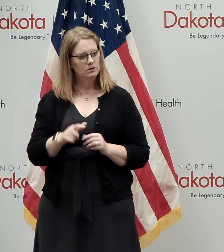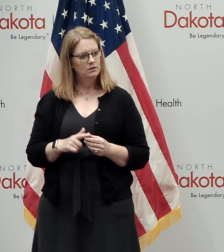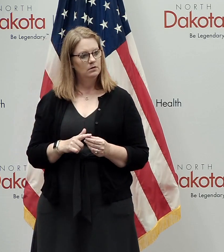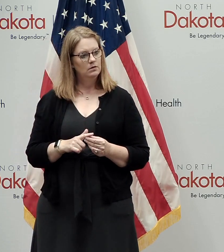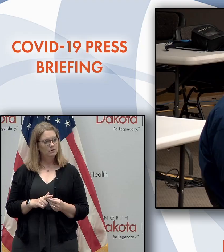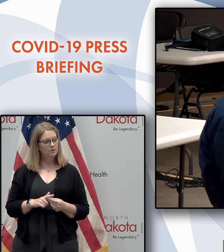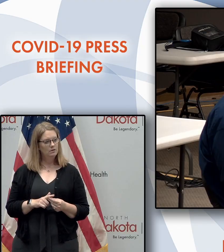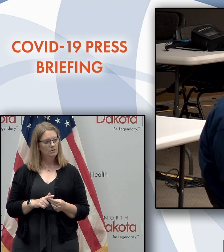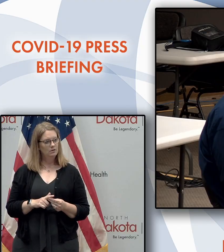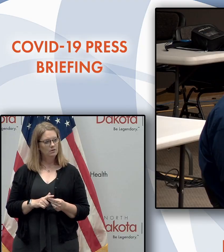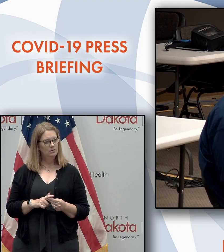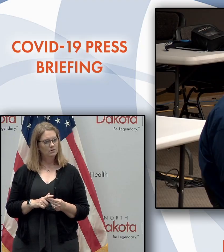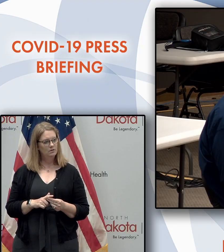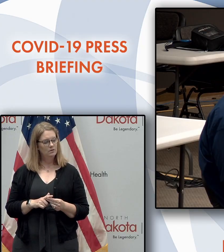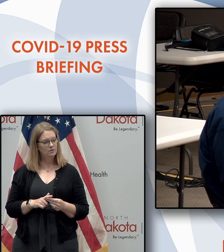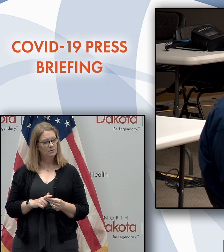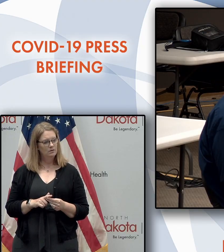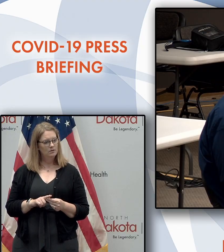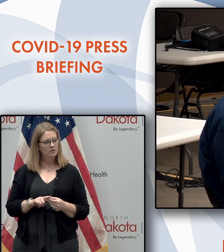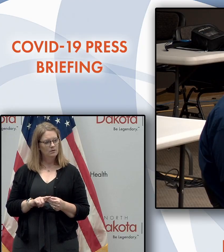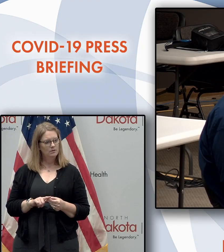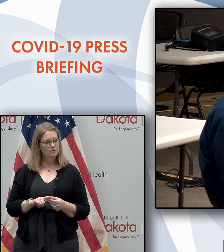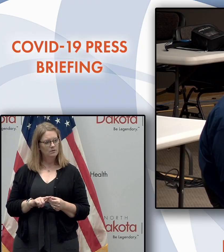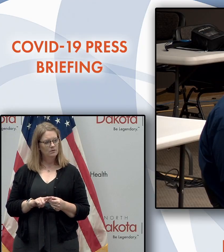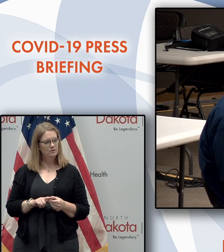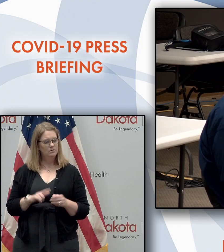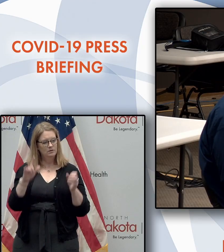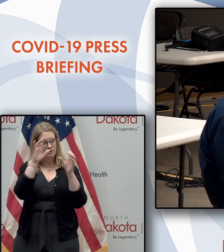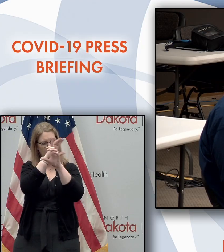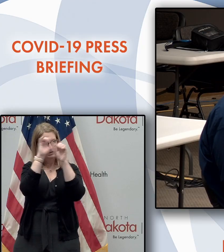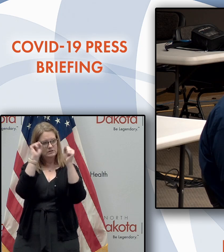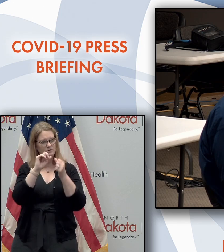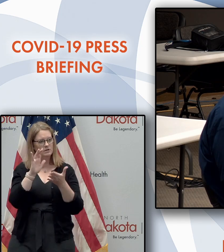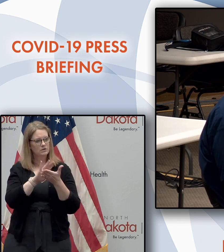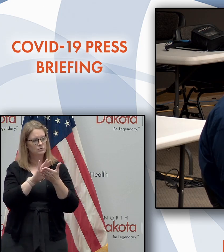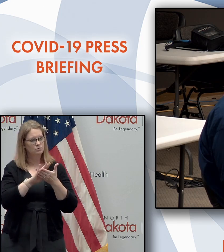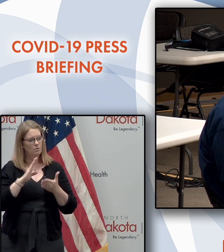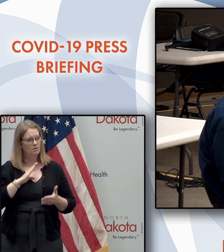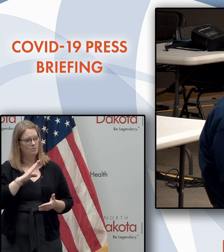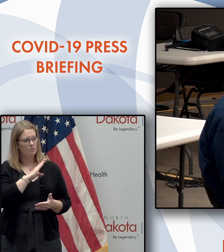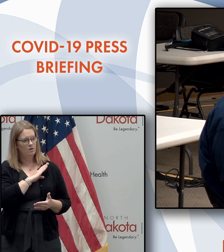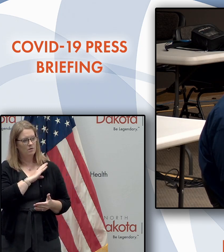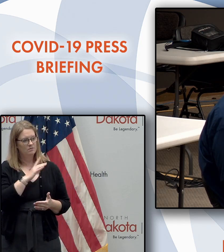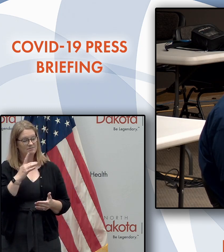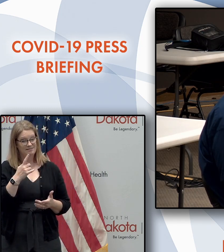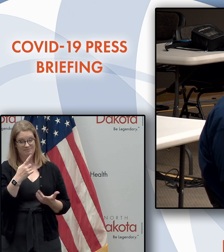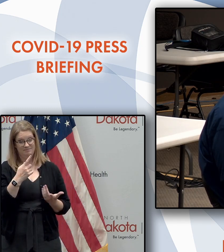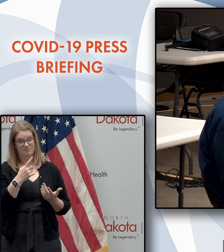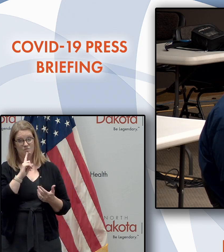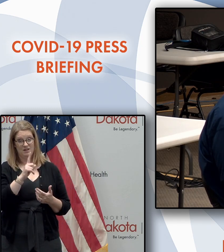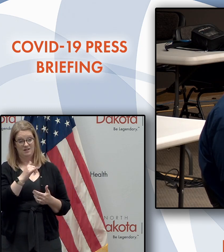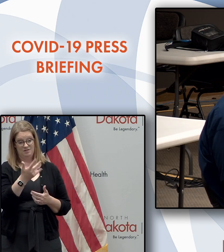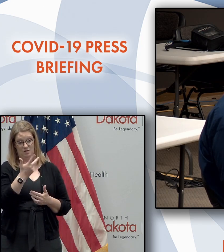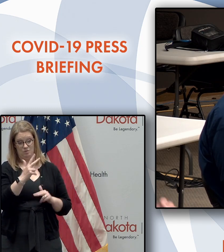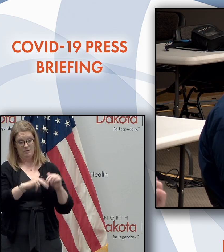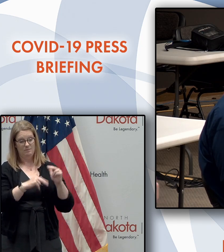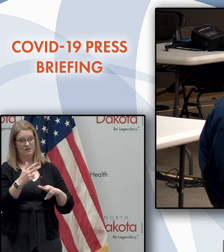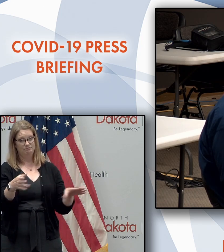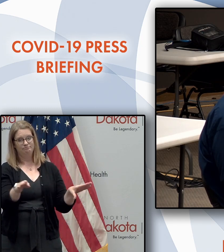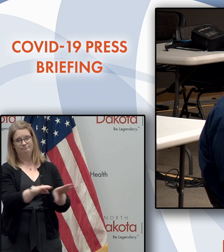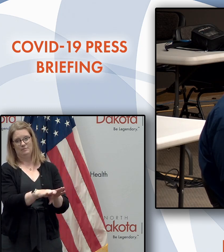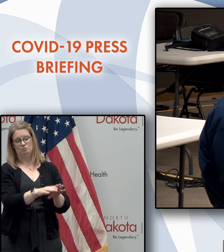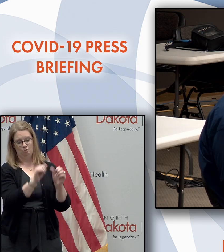First of all, by way of clarification, the president of the school board told us that they would close all 3 buildings for 10